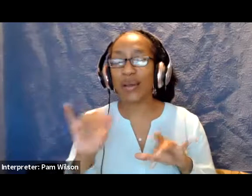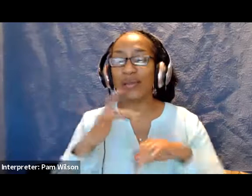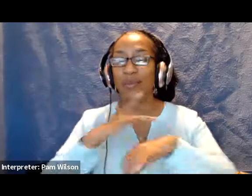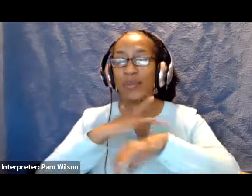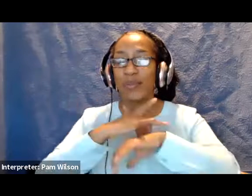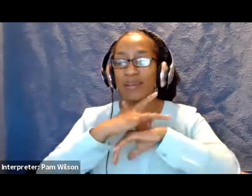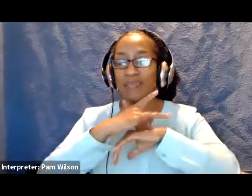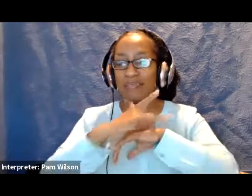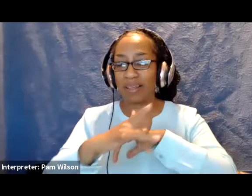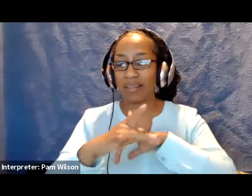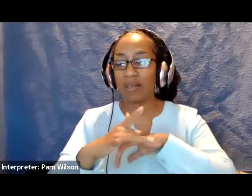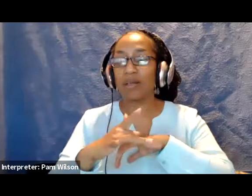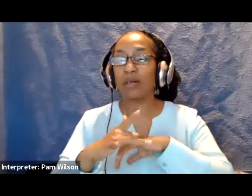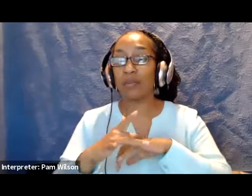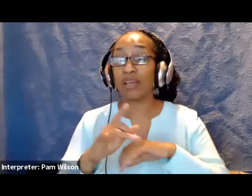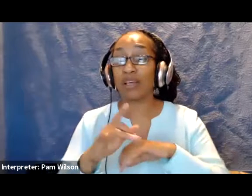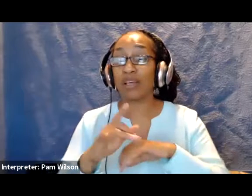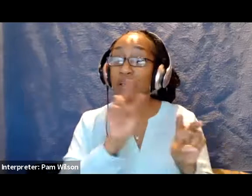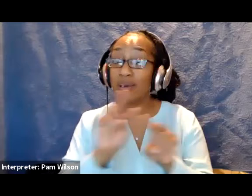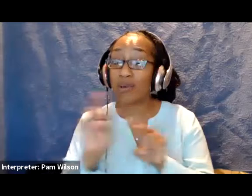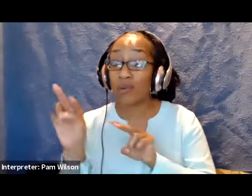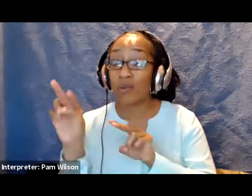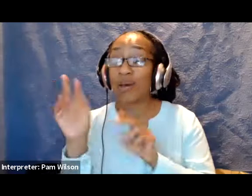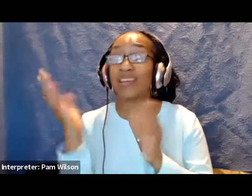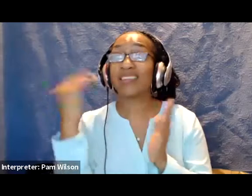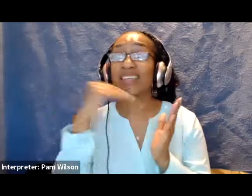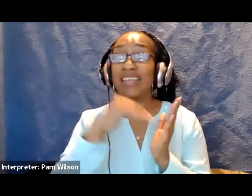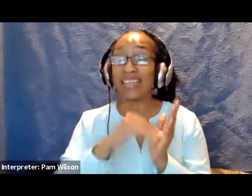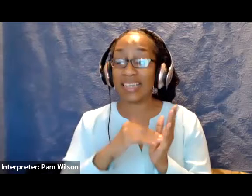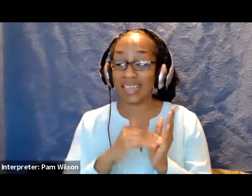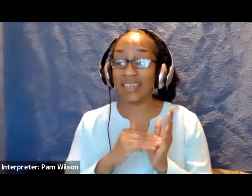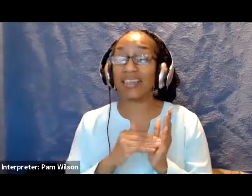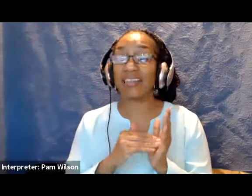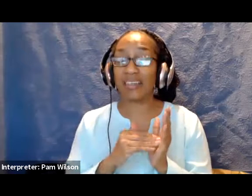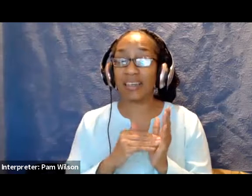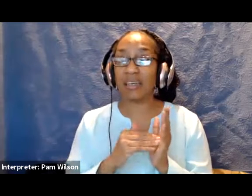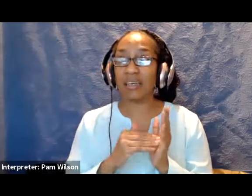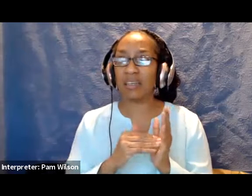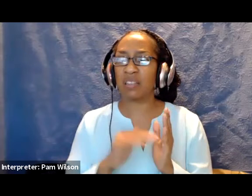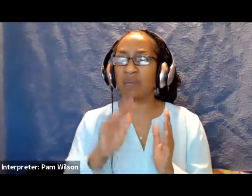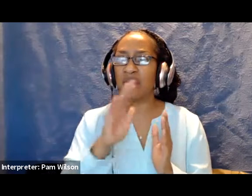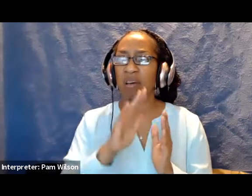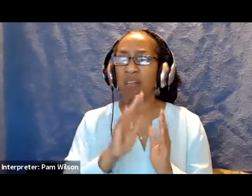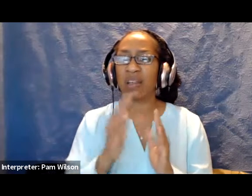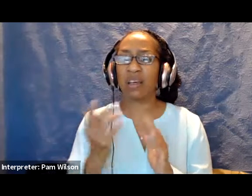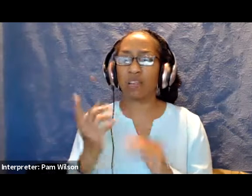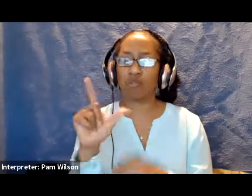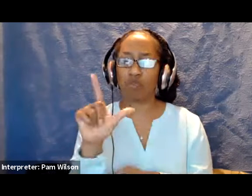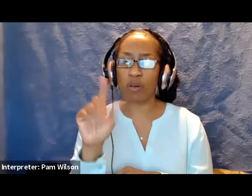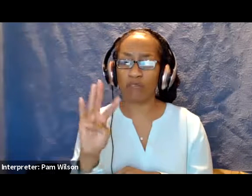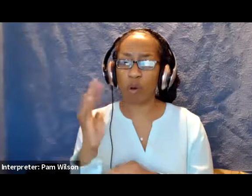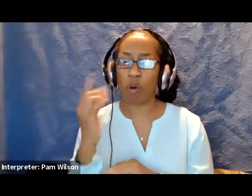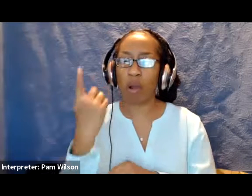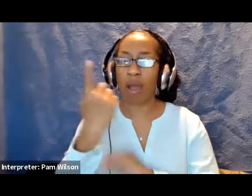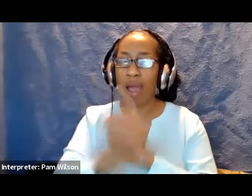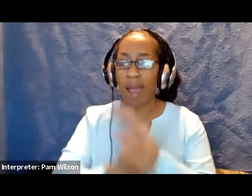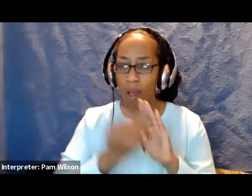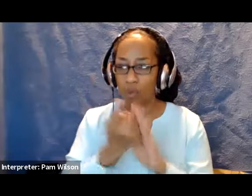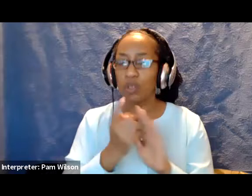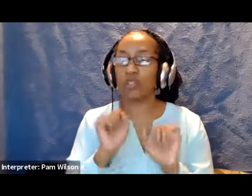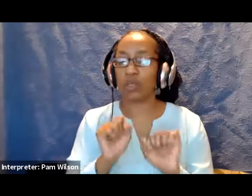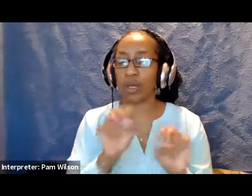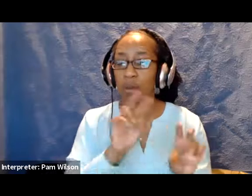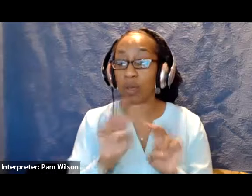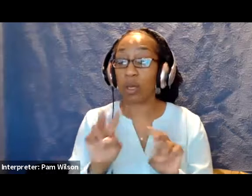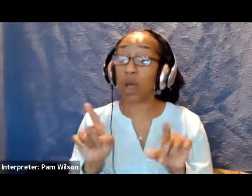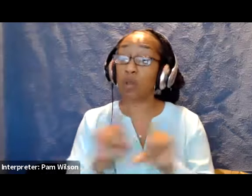available to rewatch or re-listen to, usually within 24 hours. And can I just give them my email